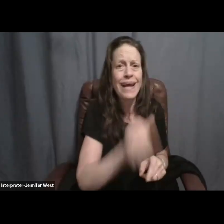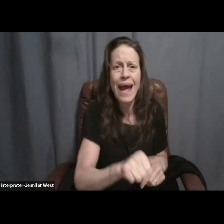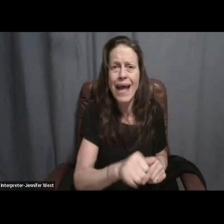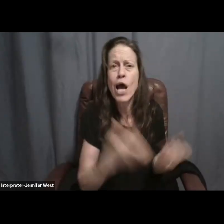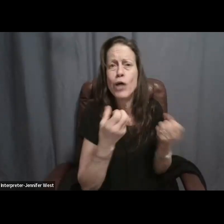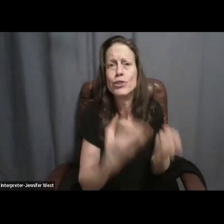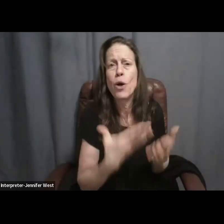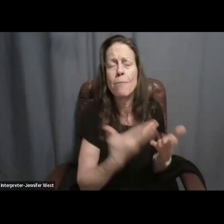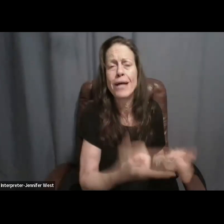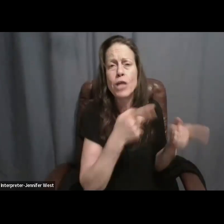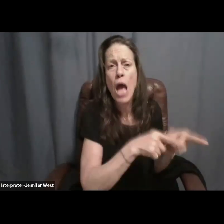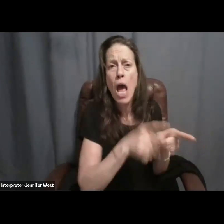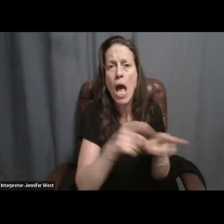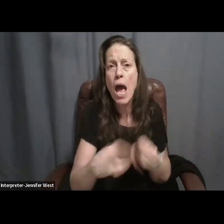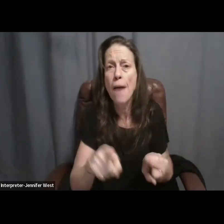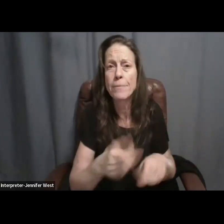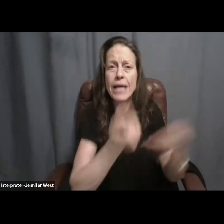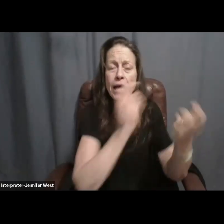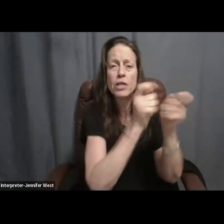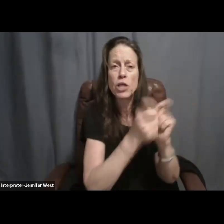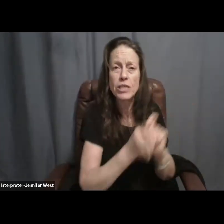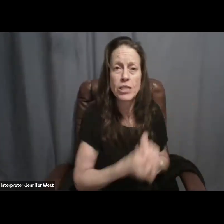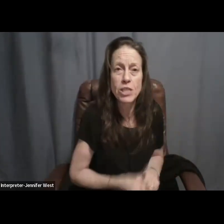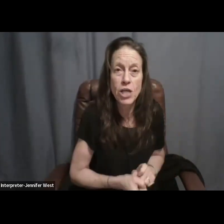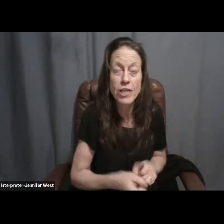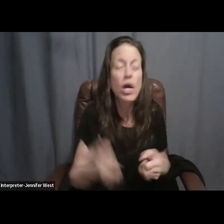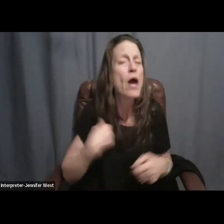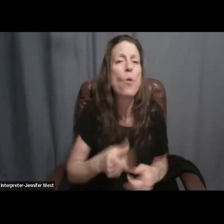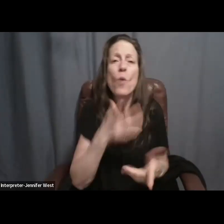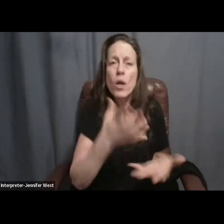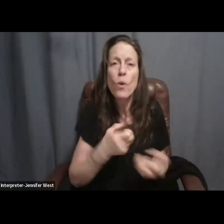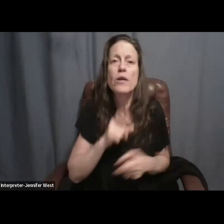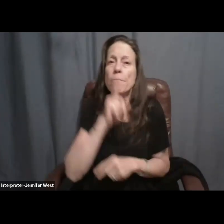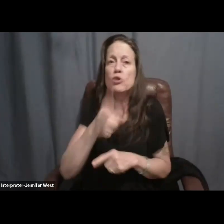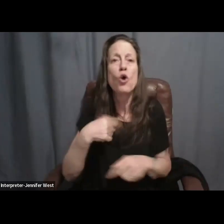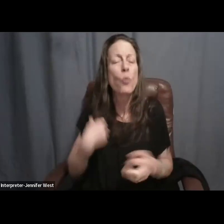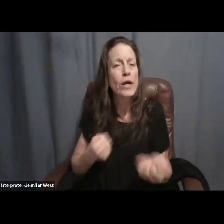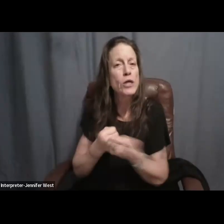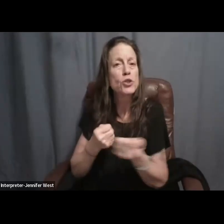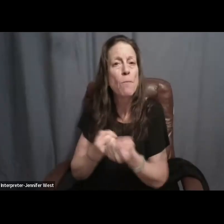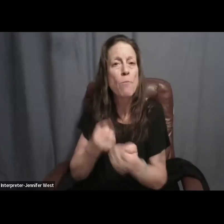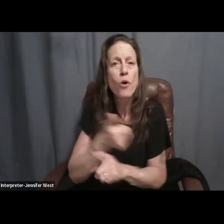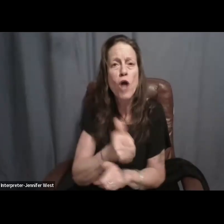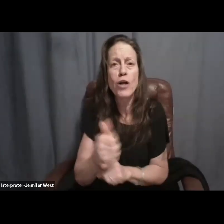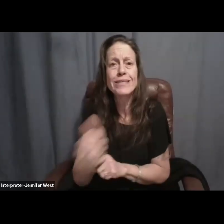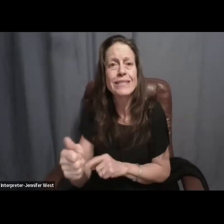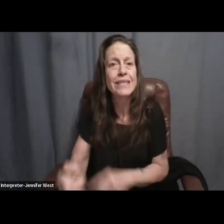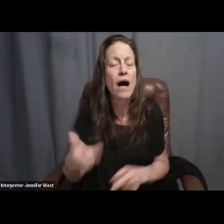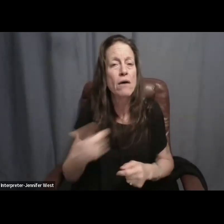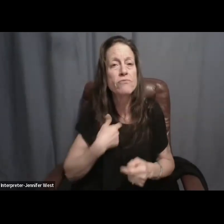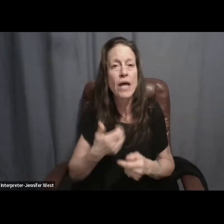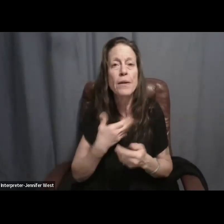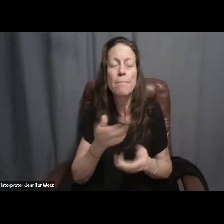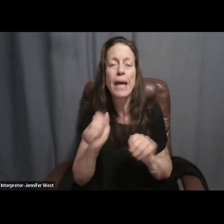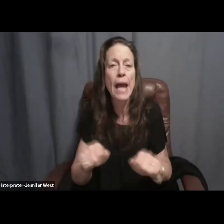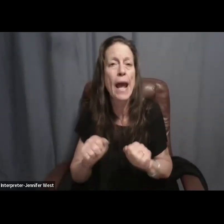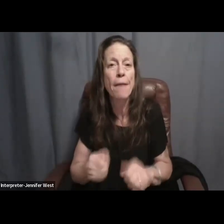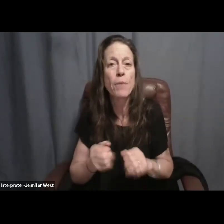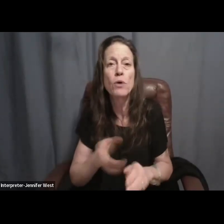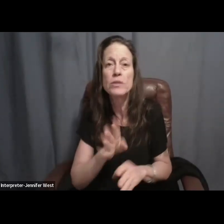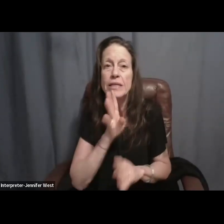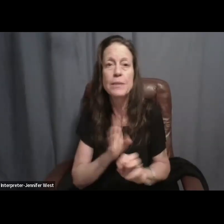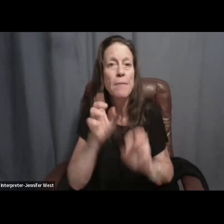actively had our voice at the table at the legislature when all of this was happening. Just so you know, too, there's also some